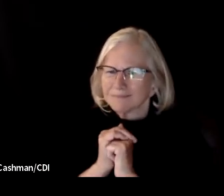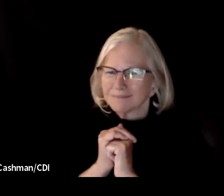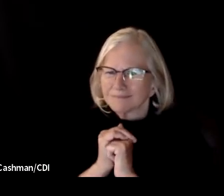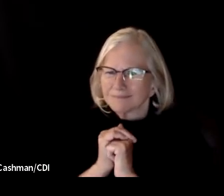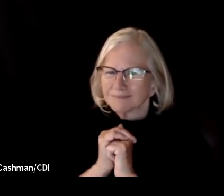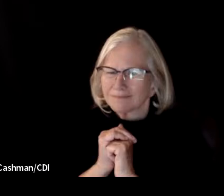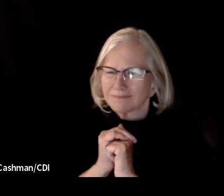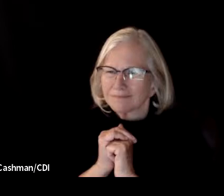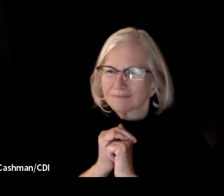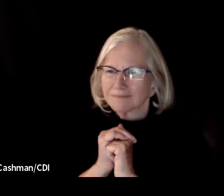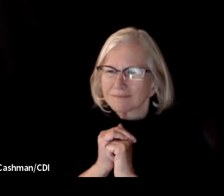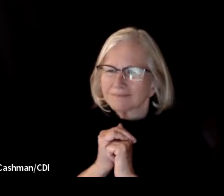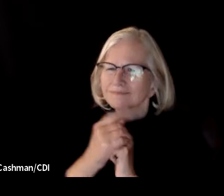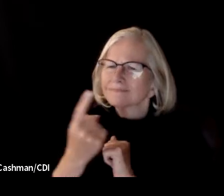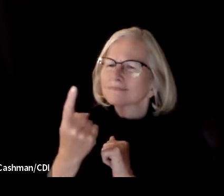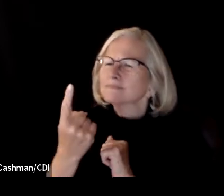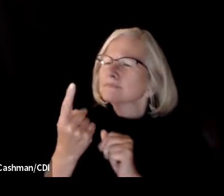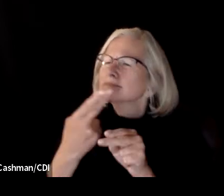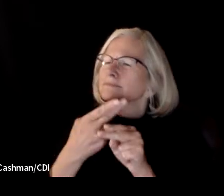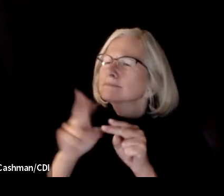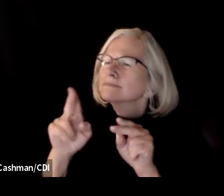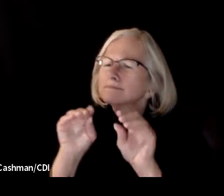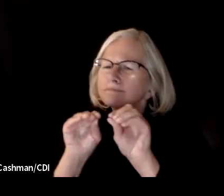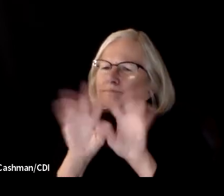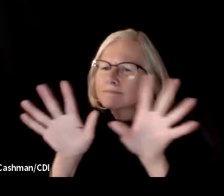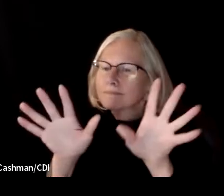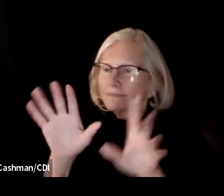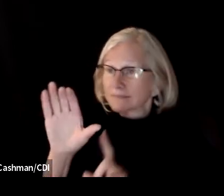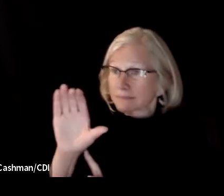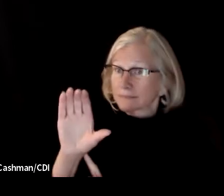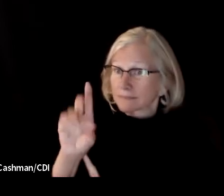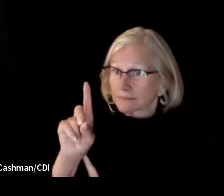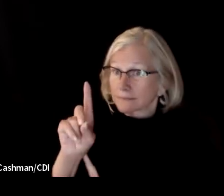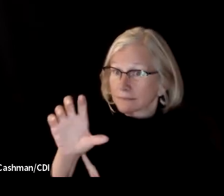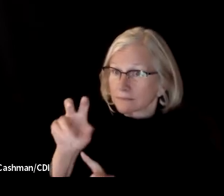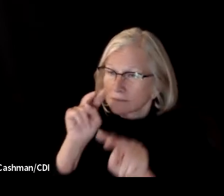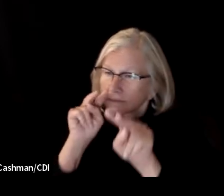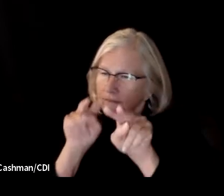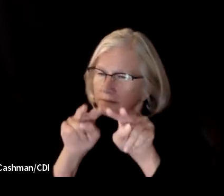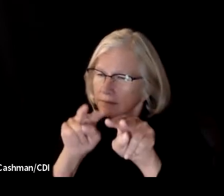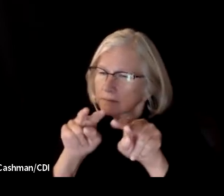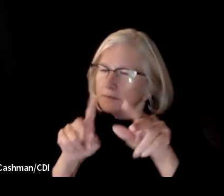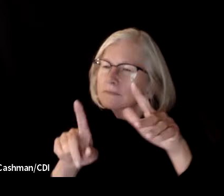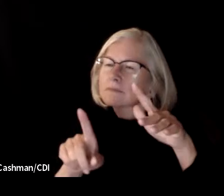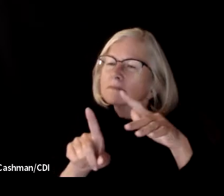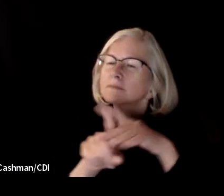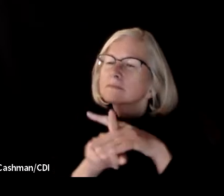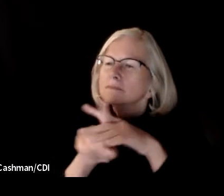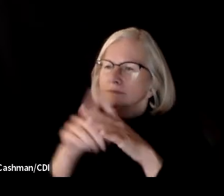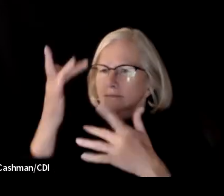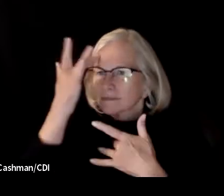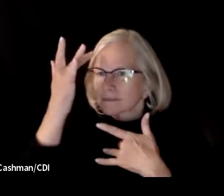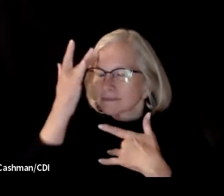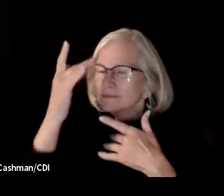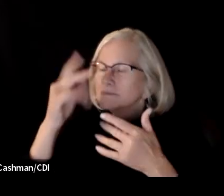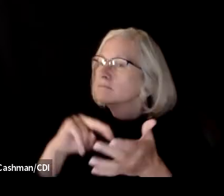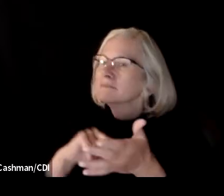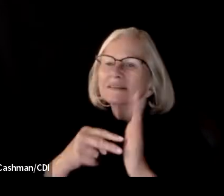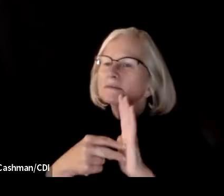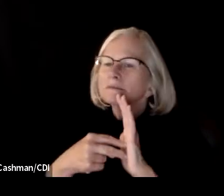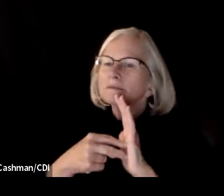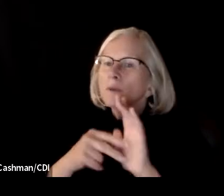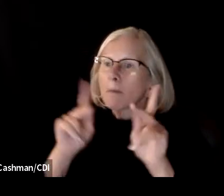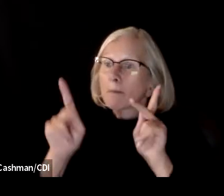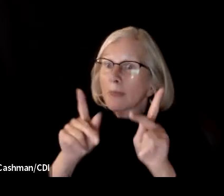one quick clarification. You said the CDC is tracking breakthrough illnesses. You mean illnesses as in people got sick. They're